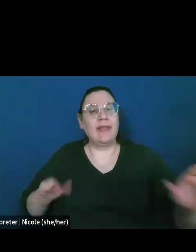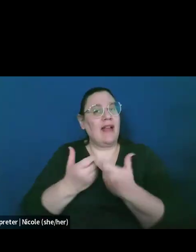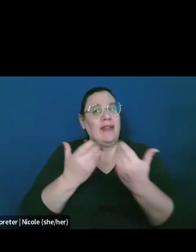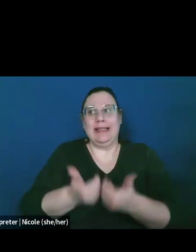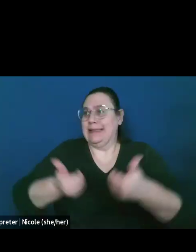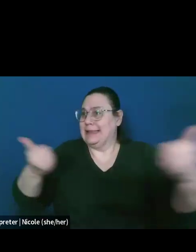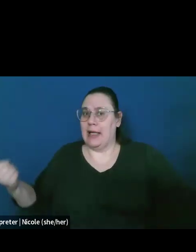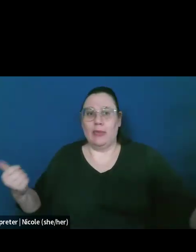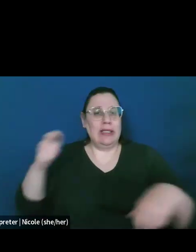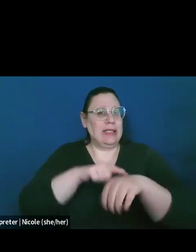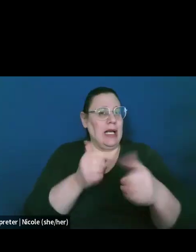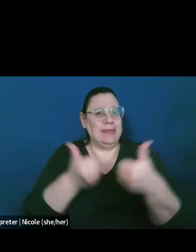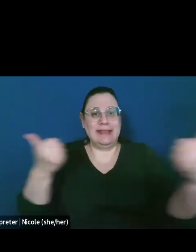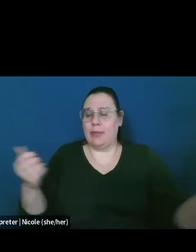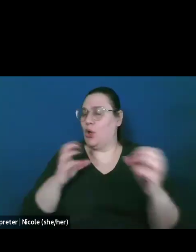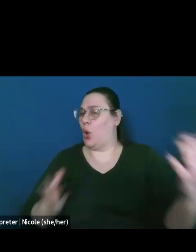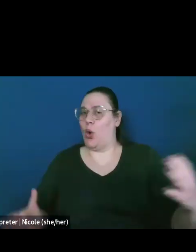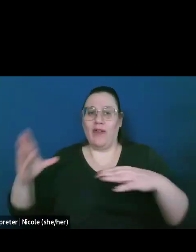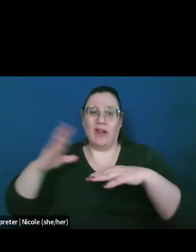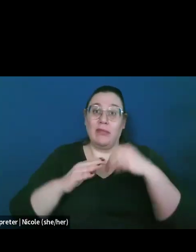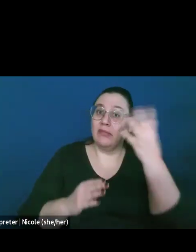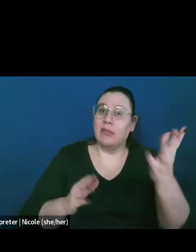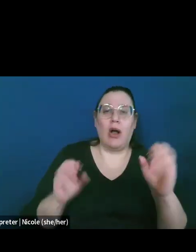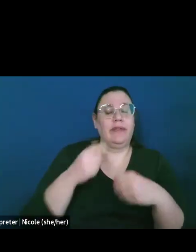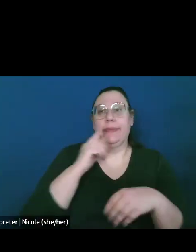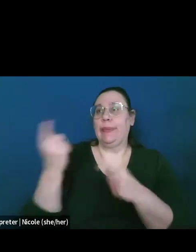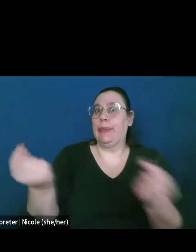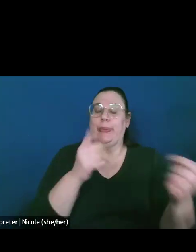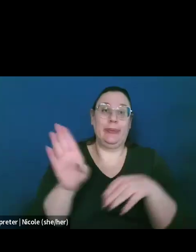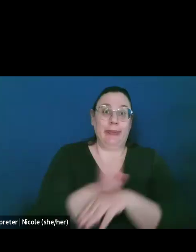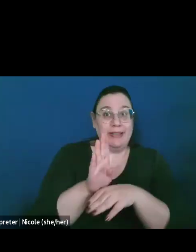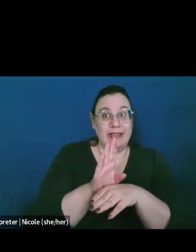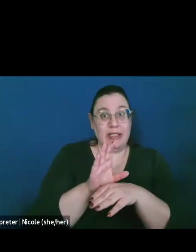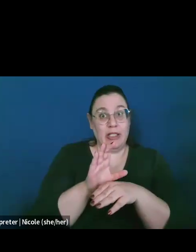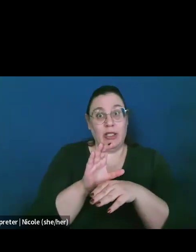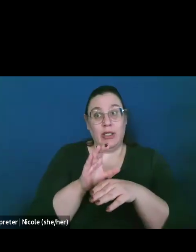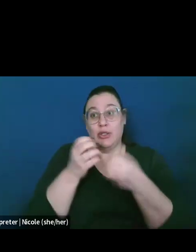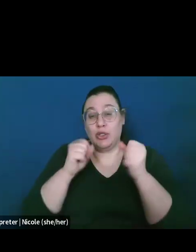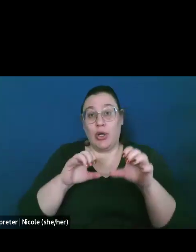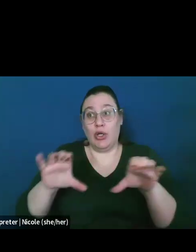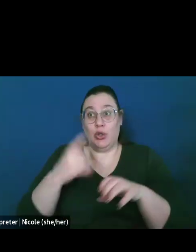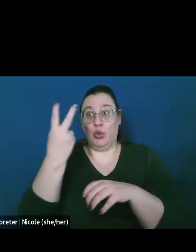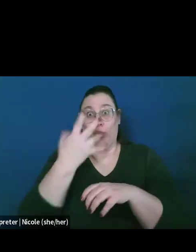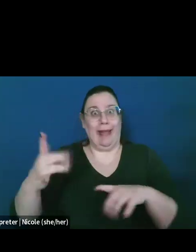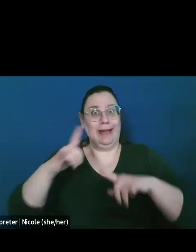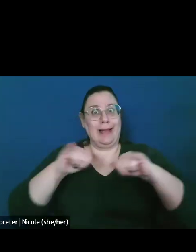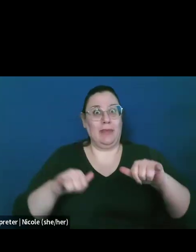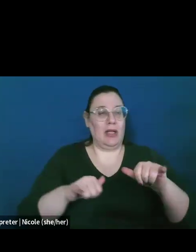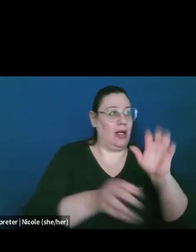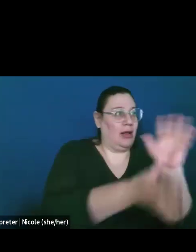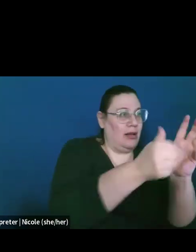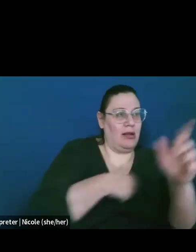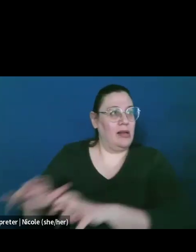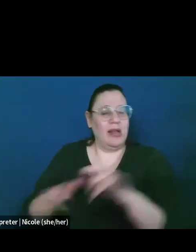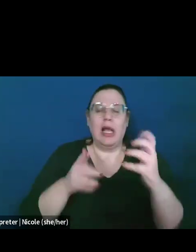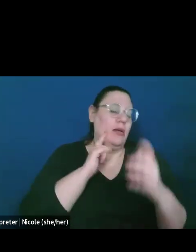overlap. It's also very busy in the office. So to even be doing two things at once would be very hard. But that's just,